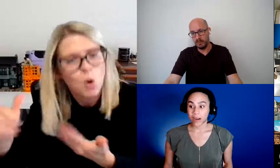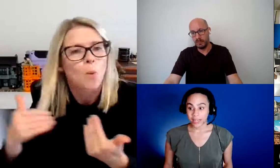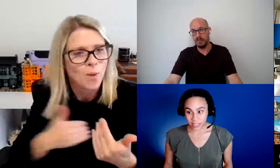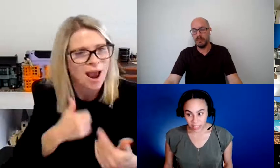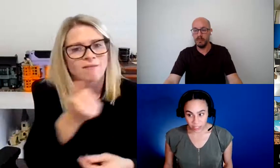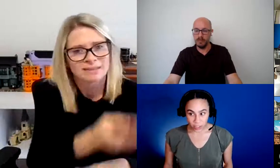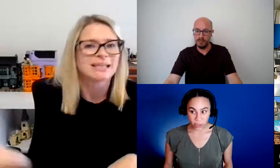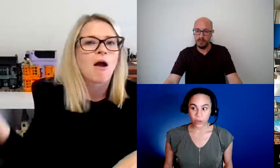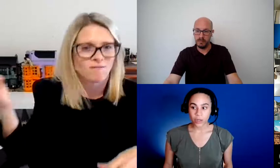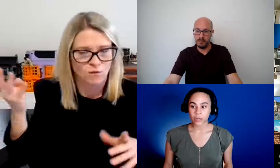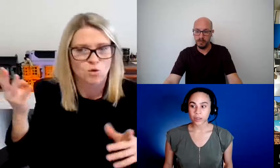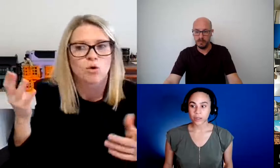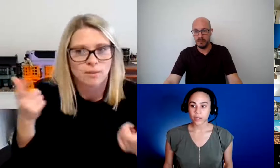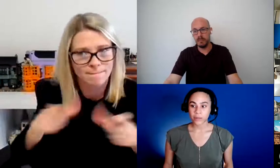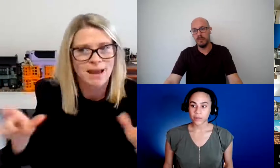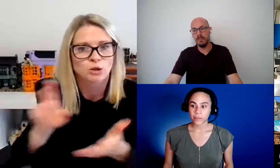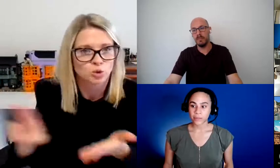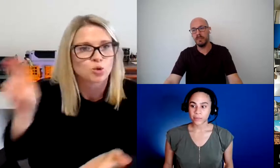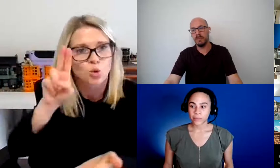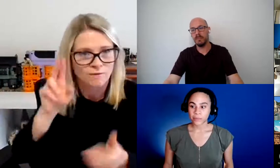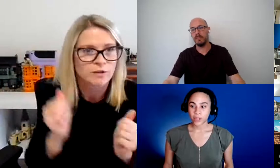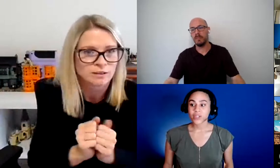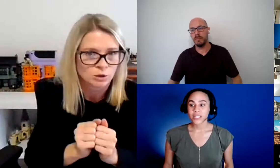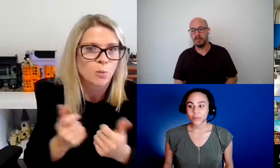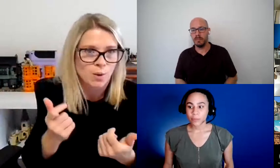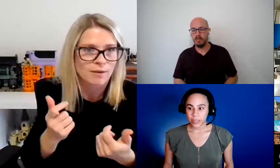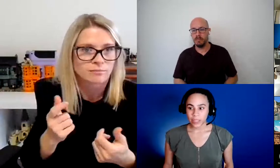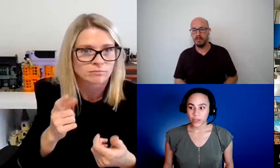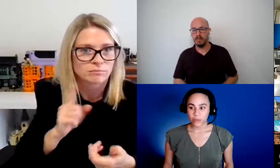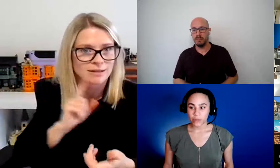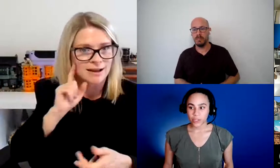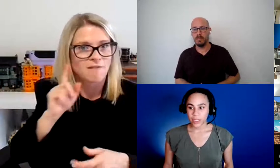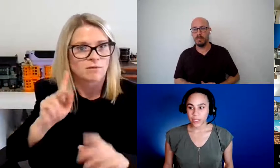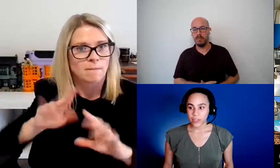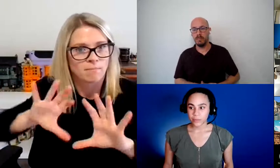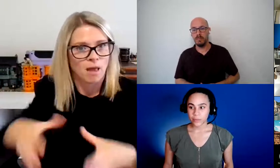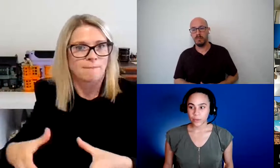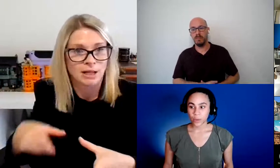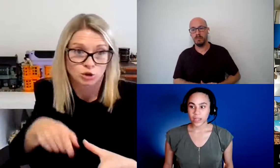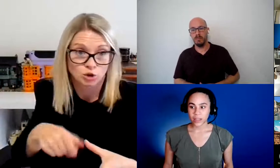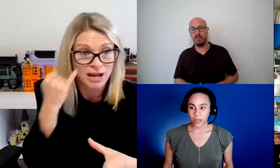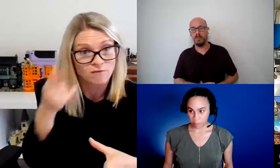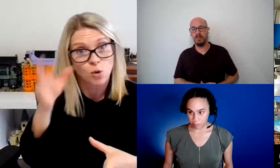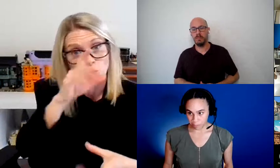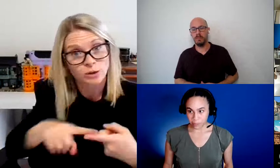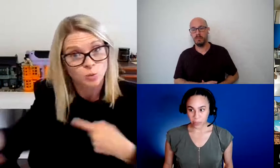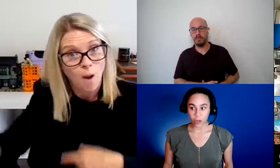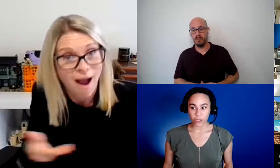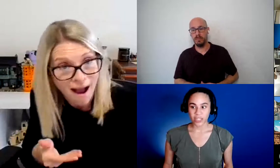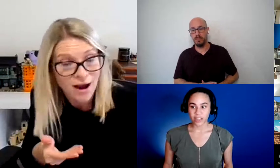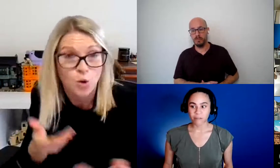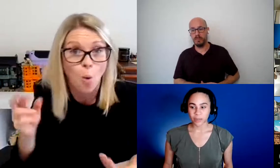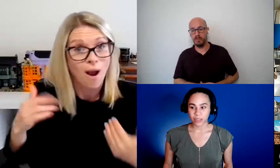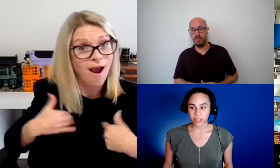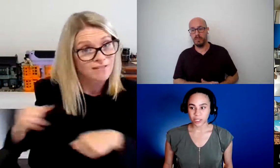RIT in New York. There are several big universities with a large deaf population.